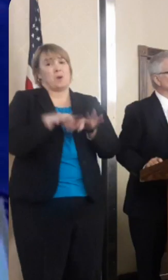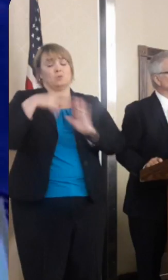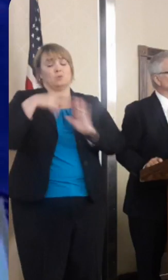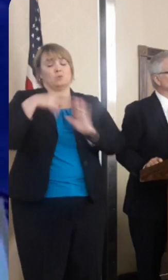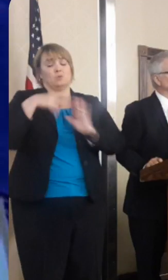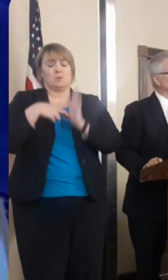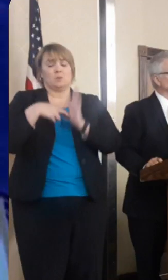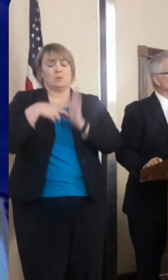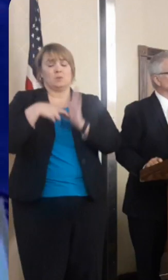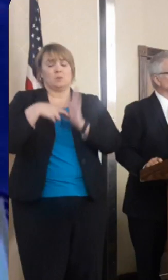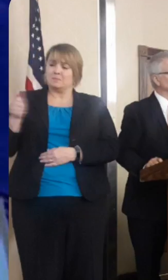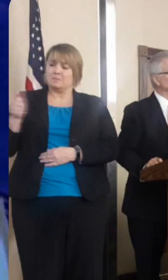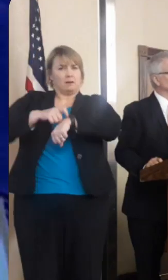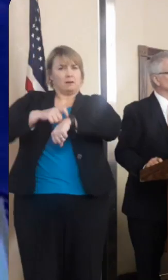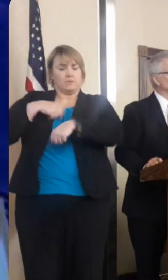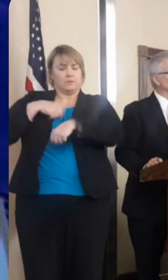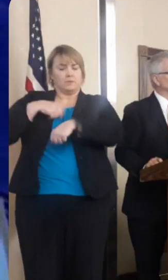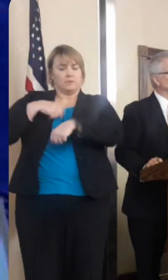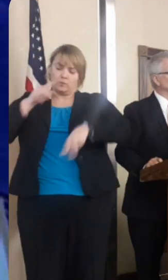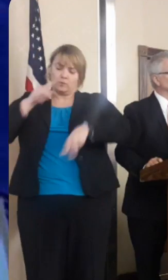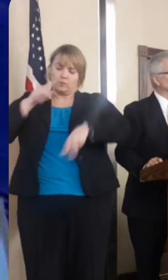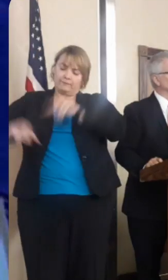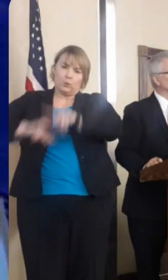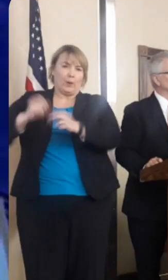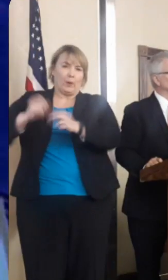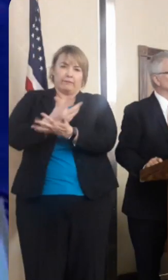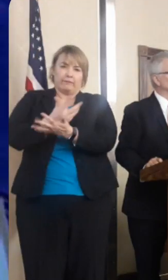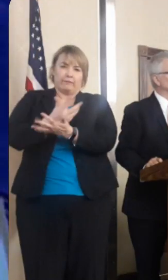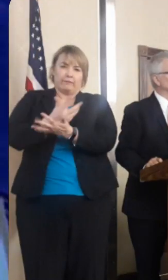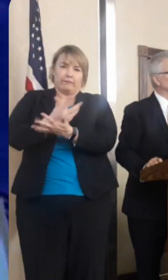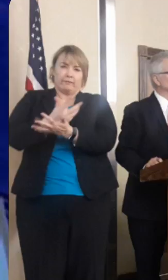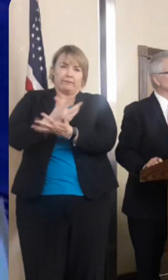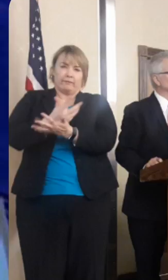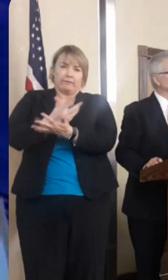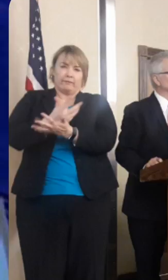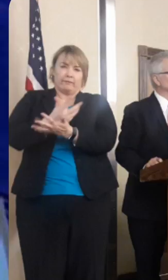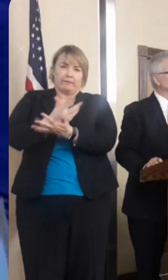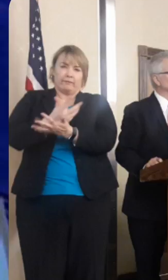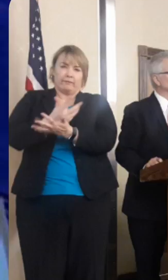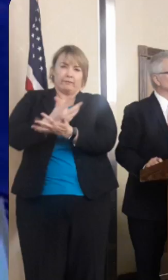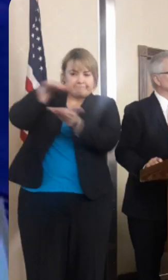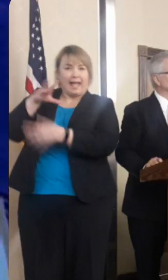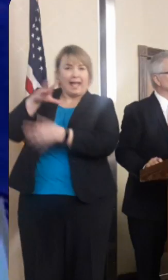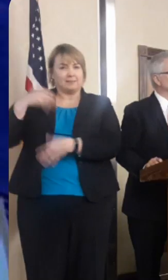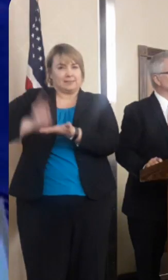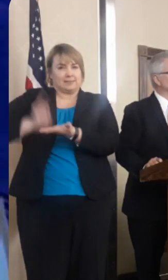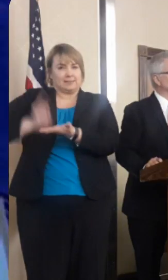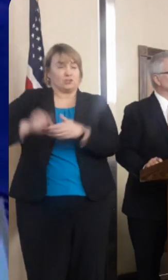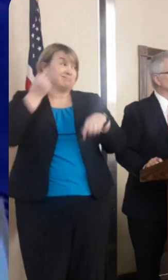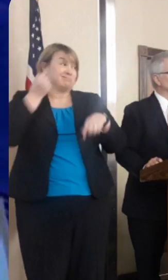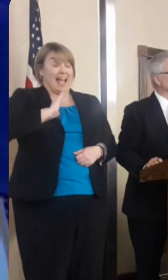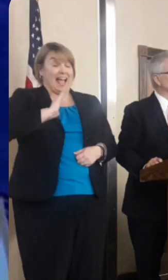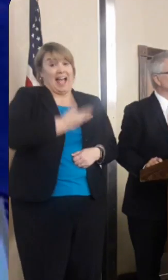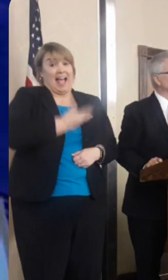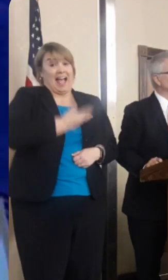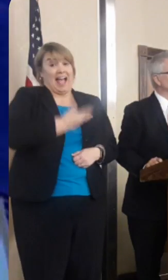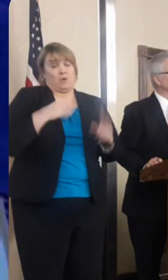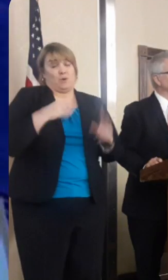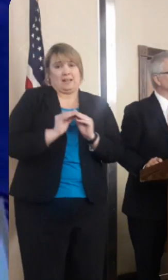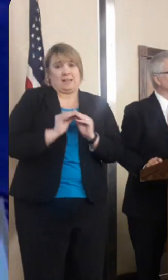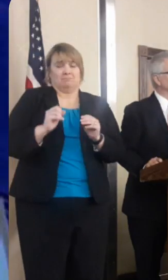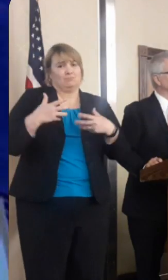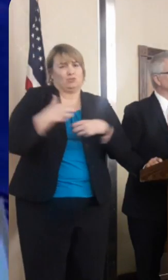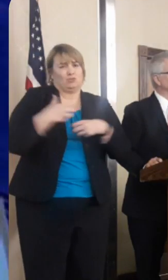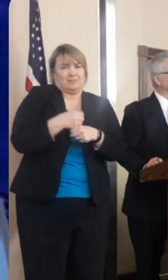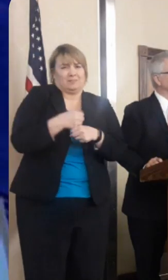of these, but also be able to have discussion. And because this is such an abbreviated meeting, 2 to 5, I do not think